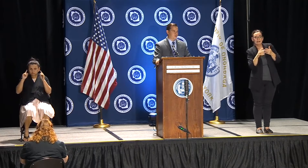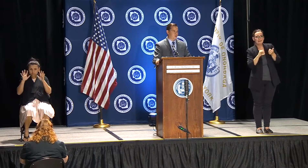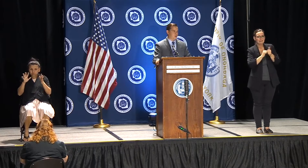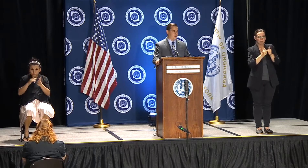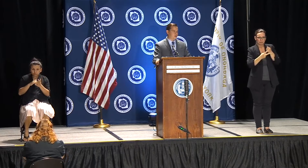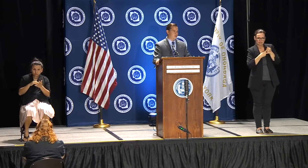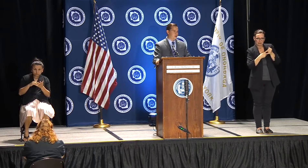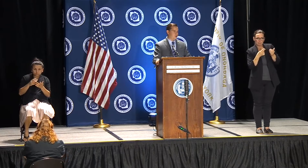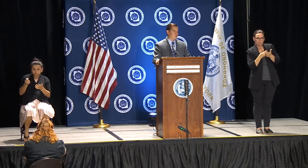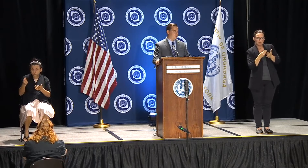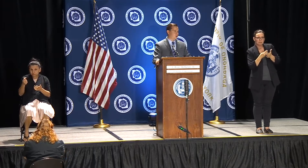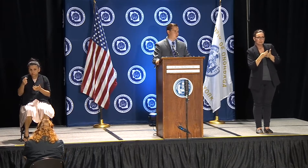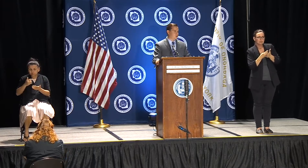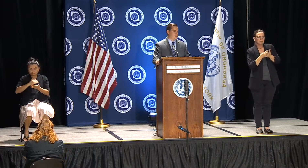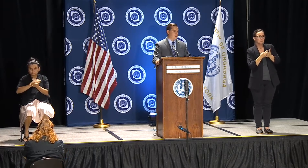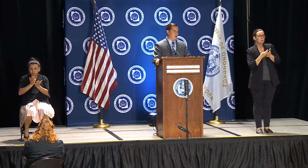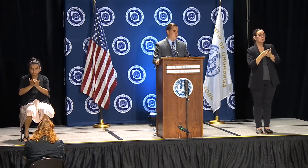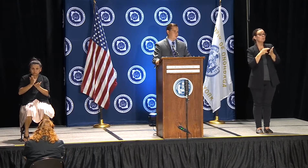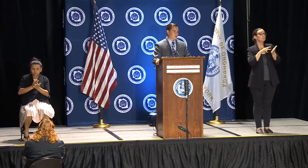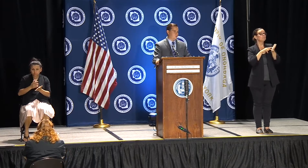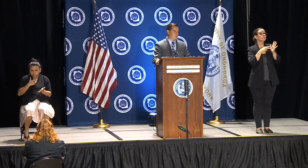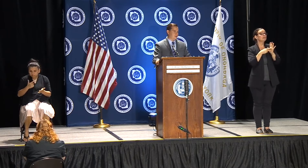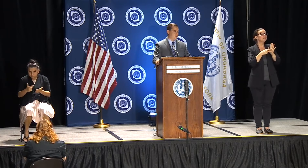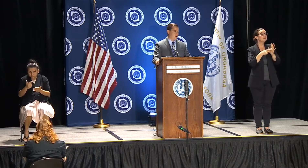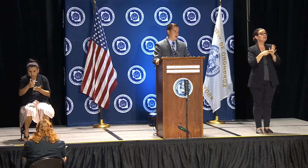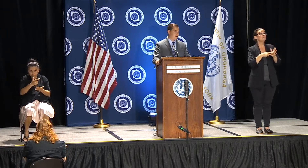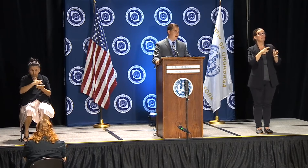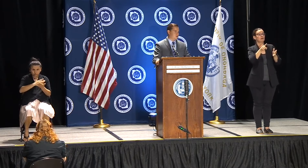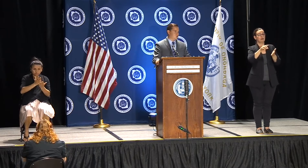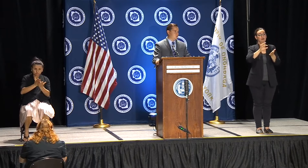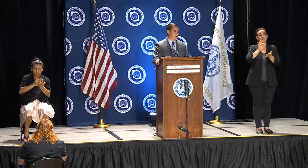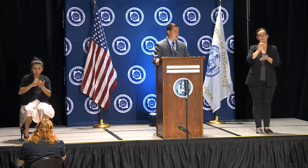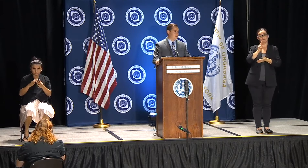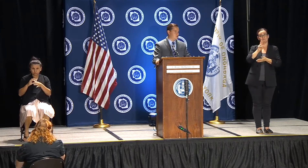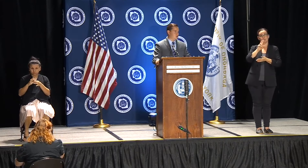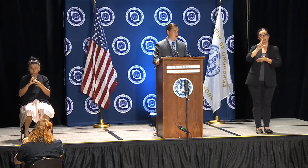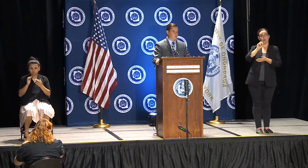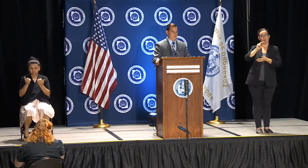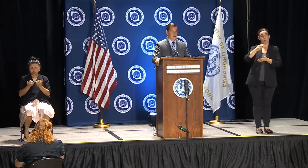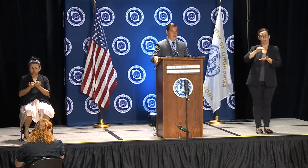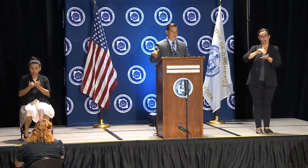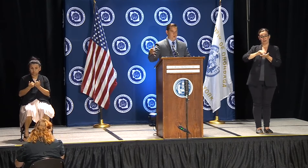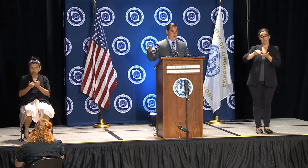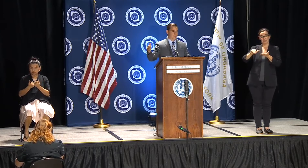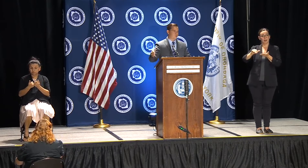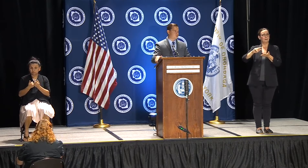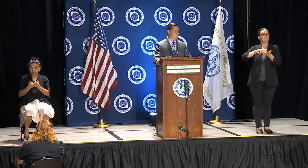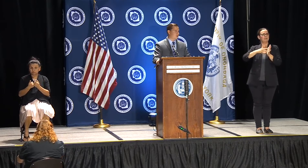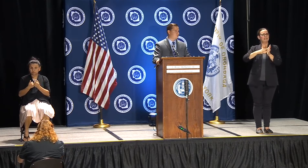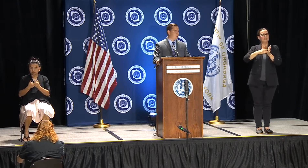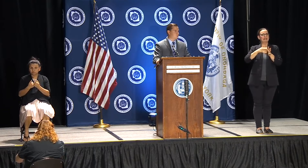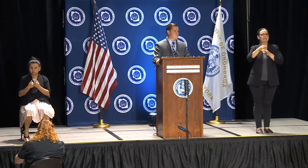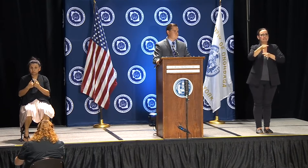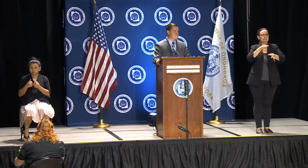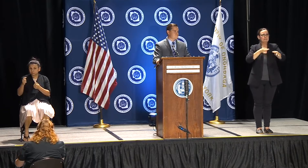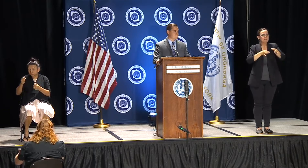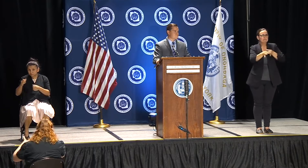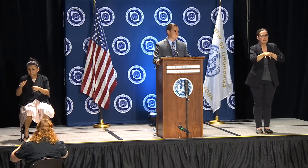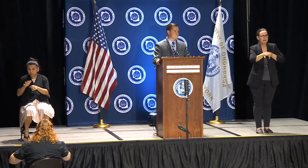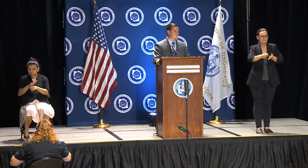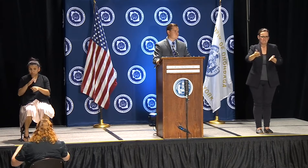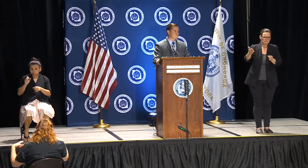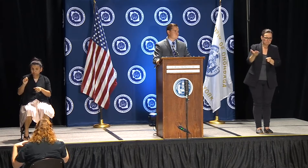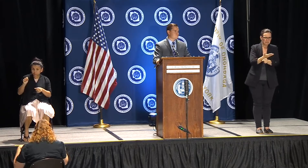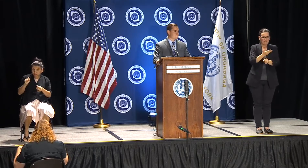that through furlough rather than layoff, we will. But then we get more data in October, and that may trigger more moves that we have to make. So